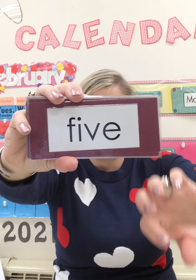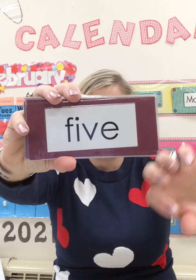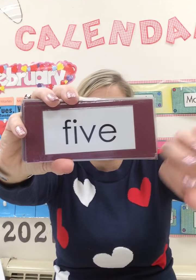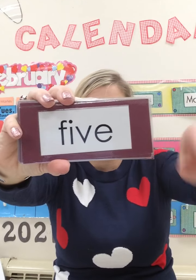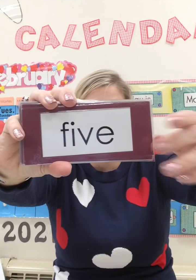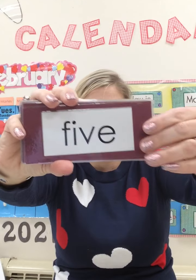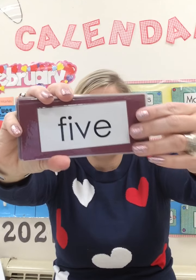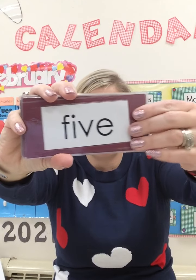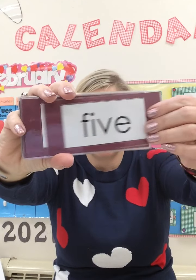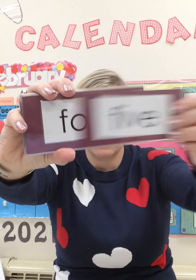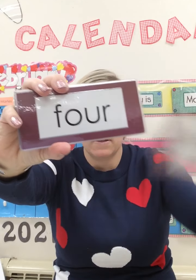5,